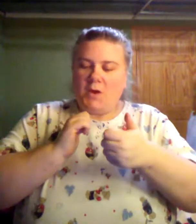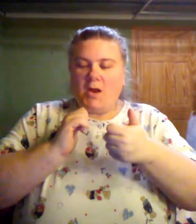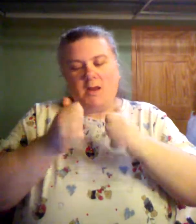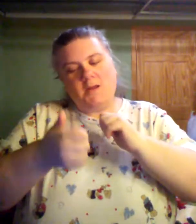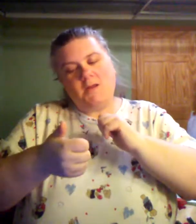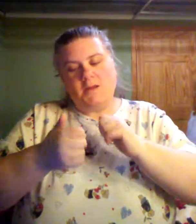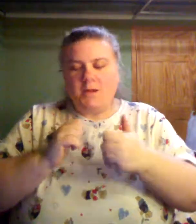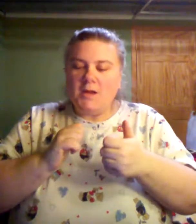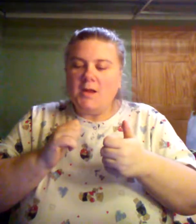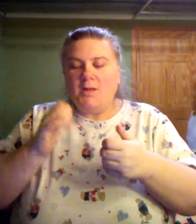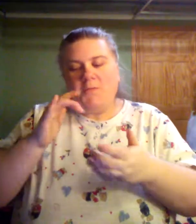racing